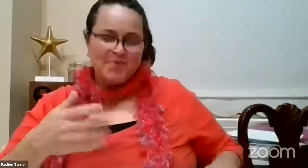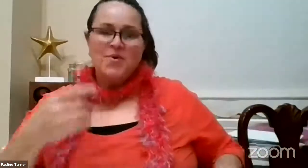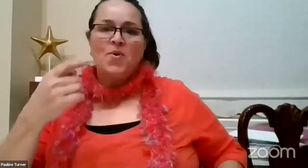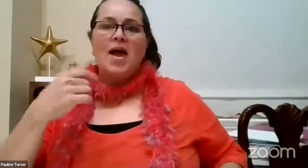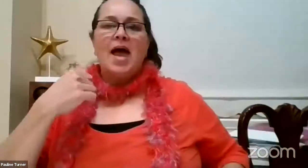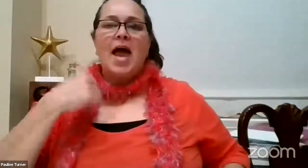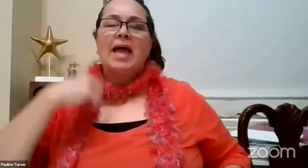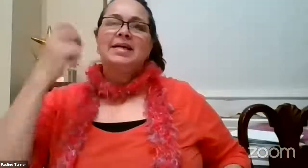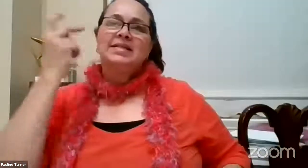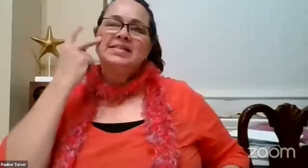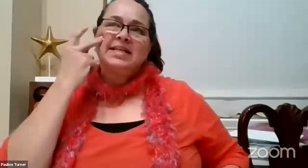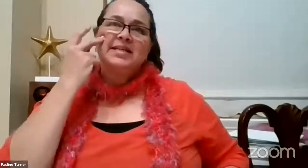Christmas for me and technology.